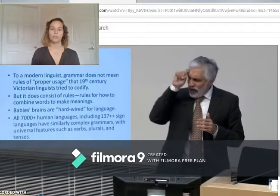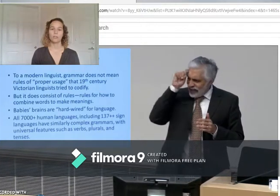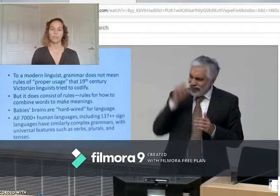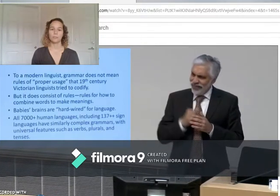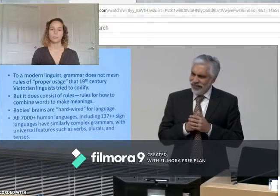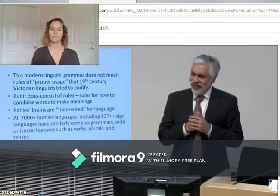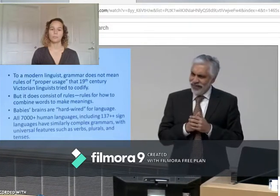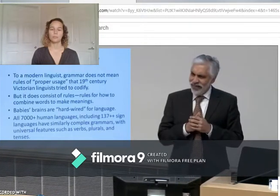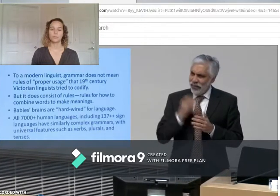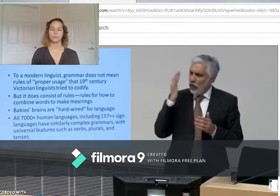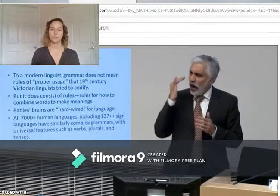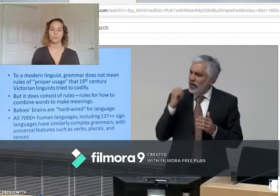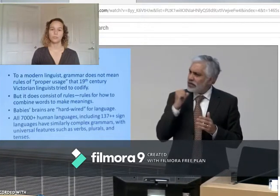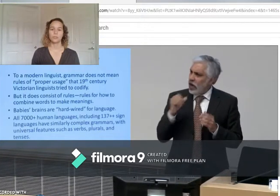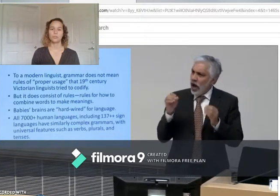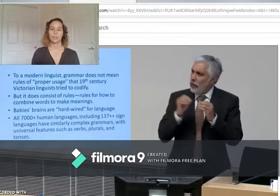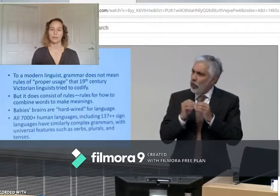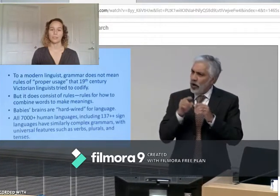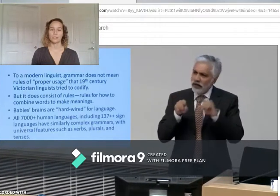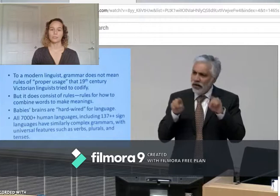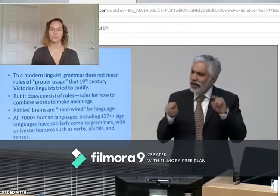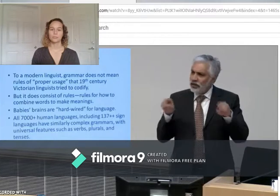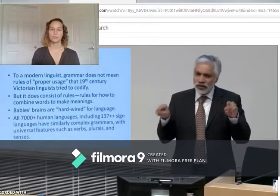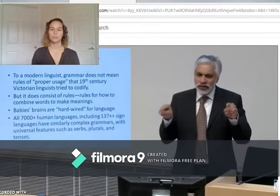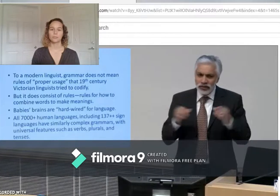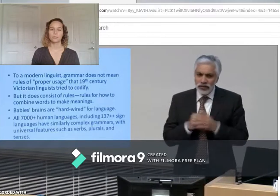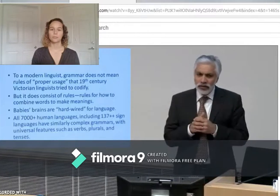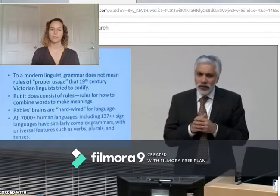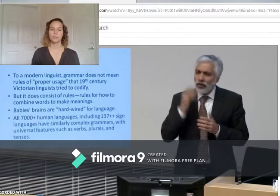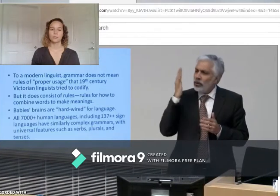All people use language.